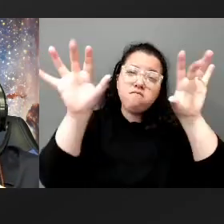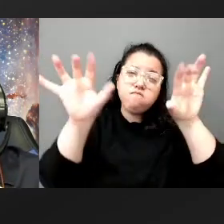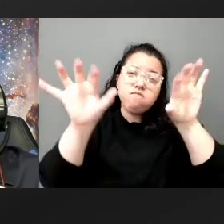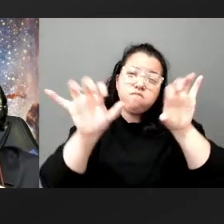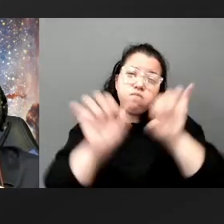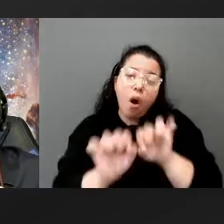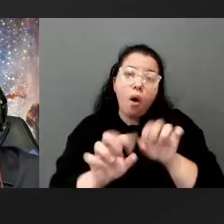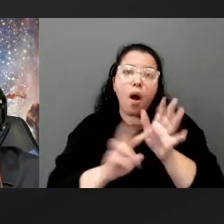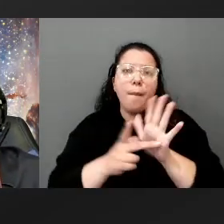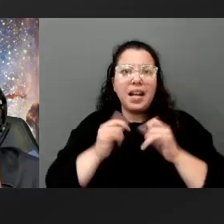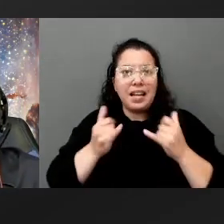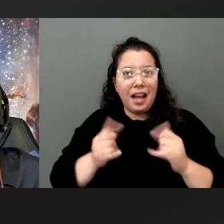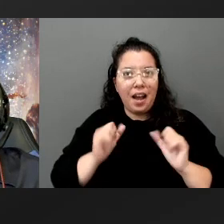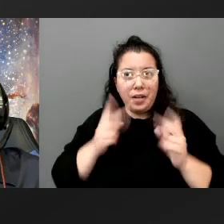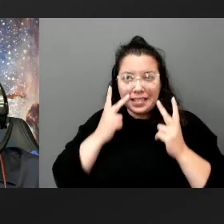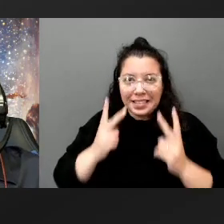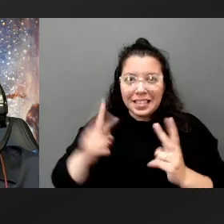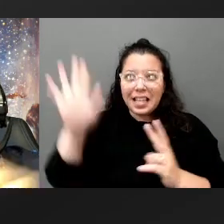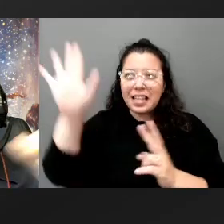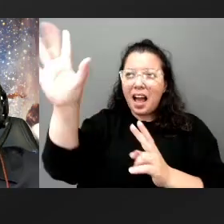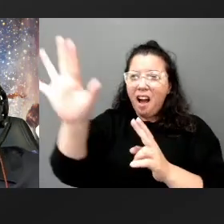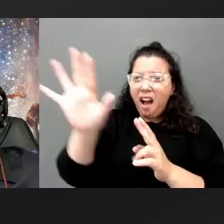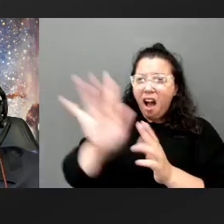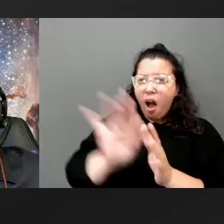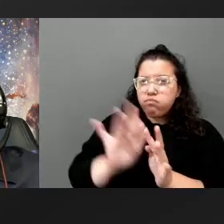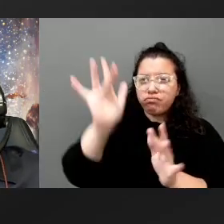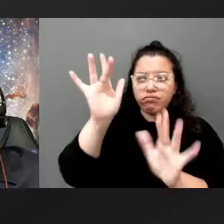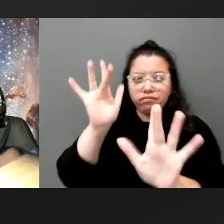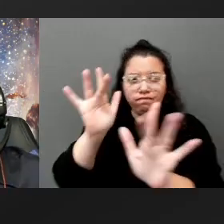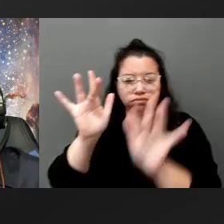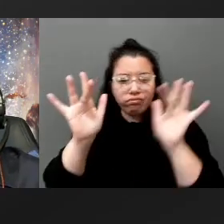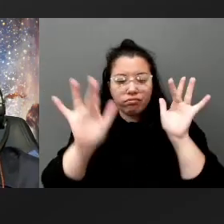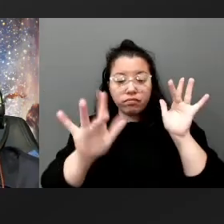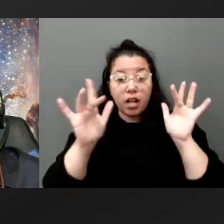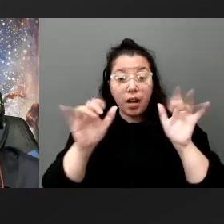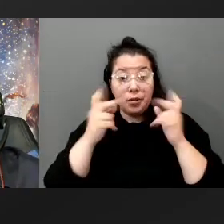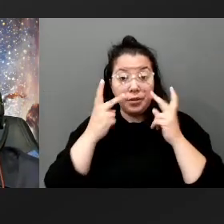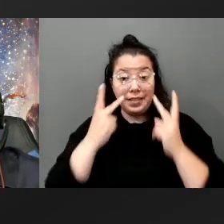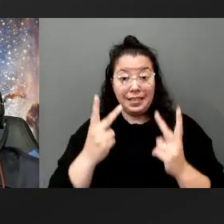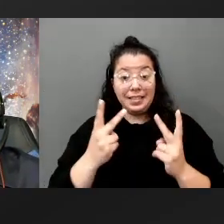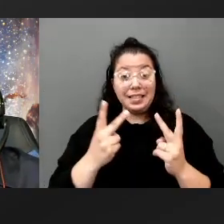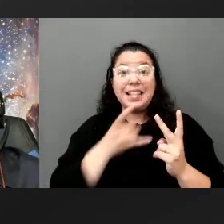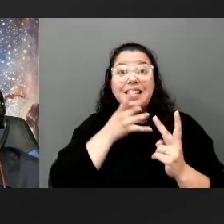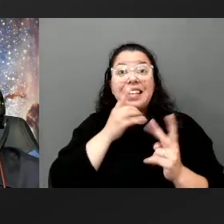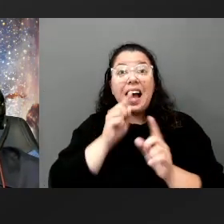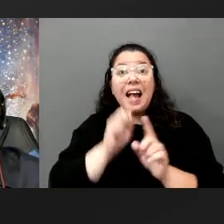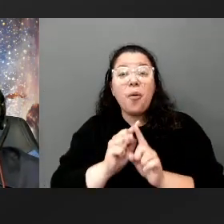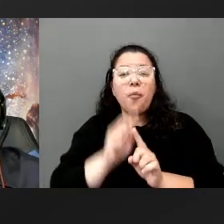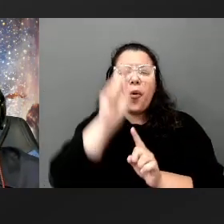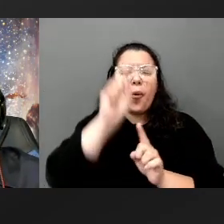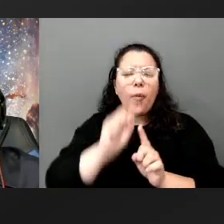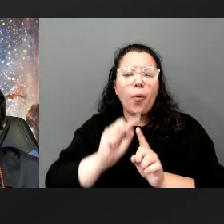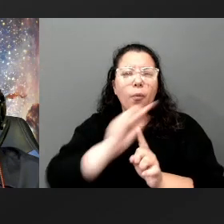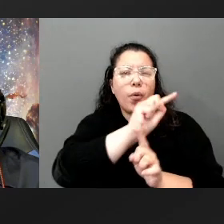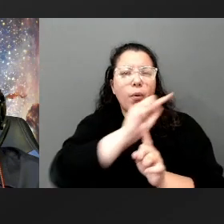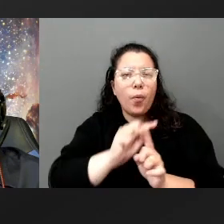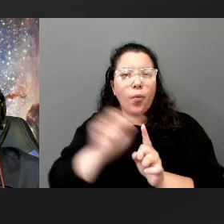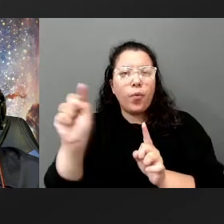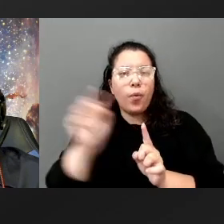be able to see them in the universe. So those arcs, those red streaks that you see in this